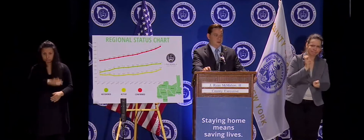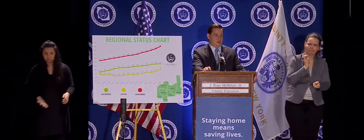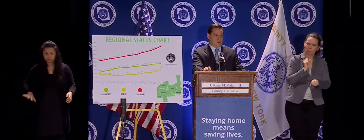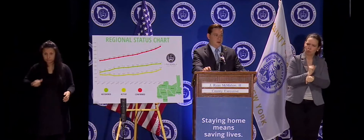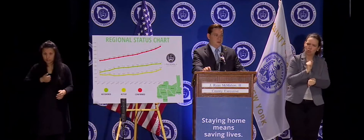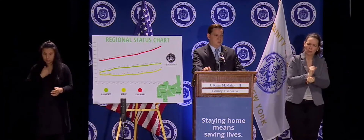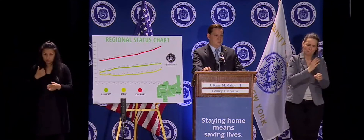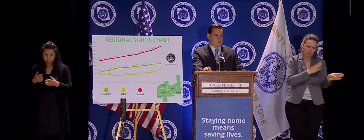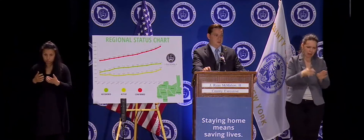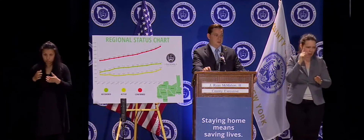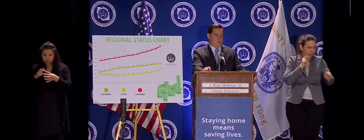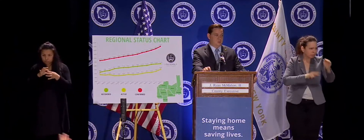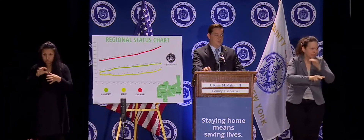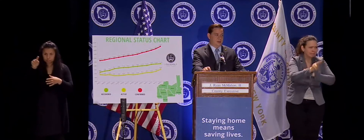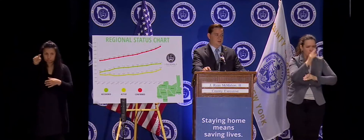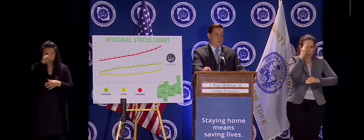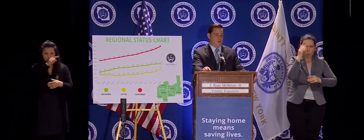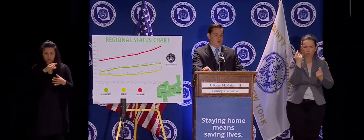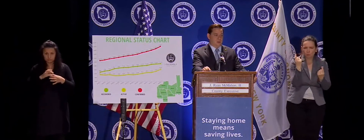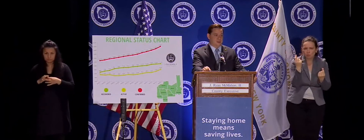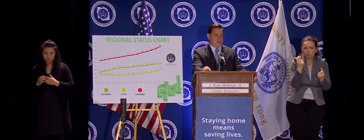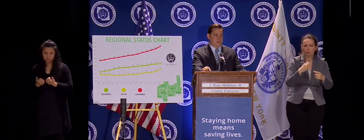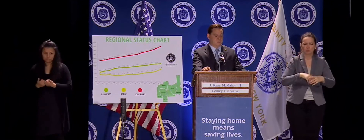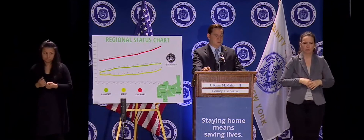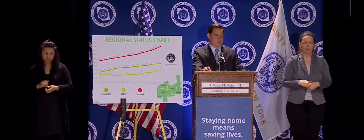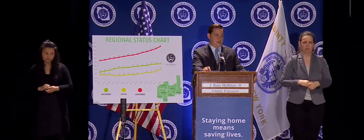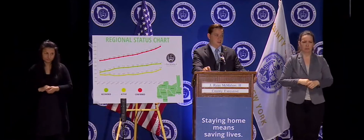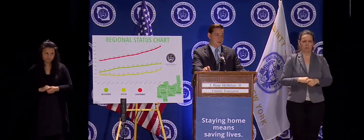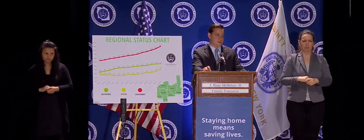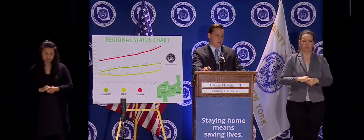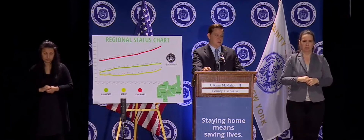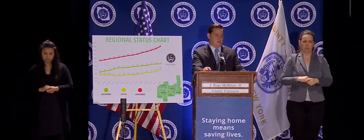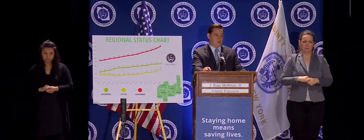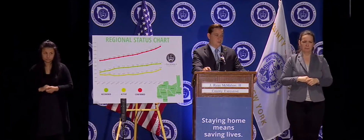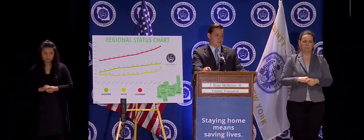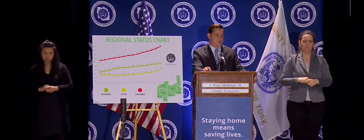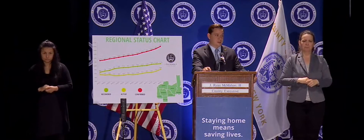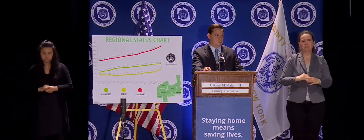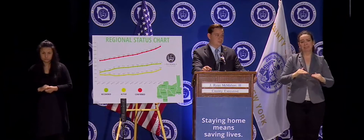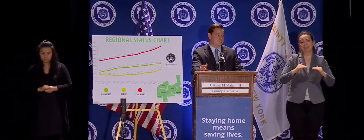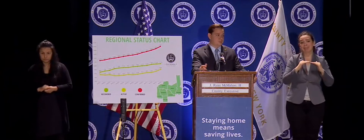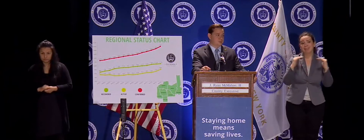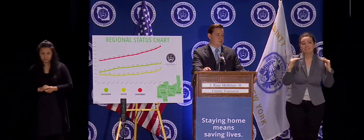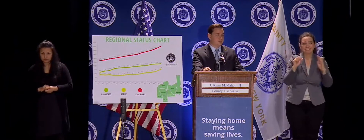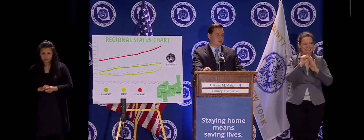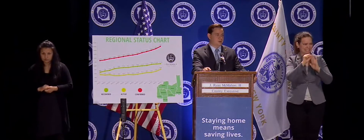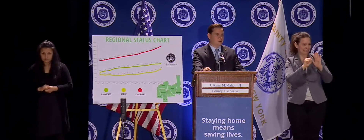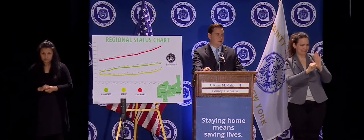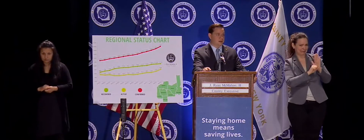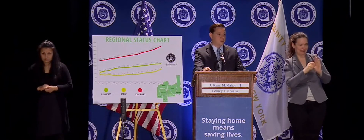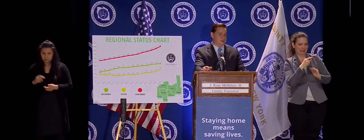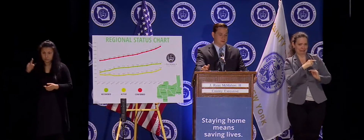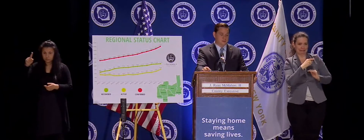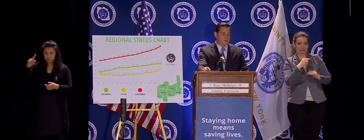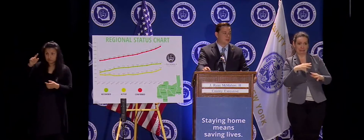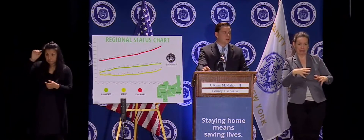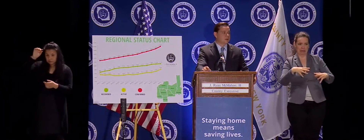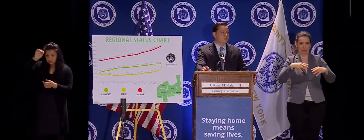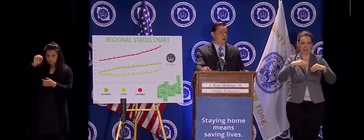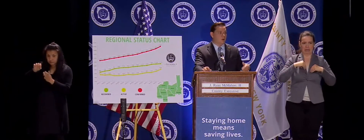think we then talk about these ideas with the state. The state's got to confirm that they agree with these ideas,